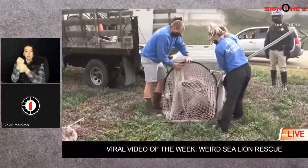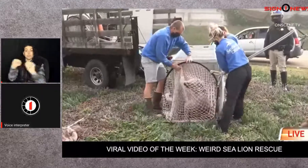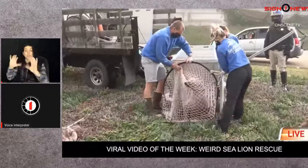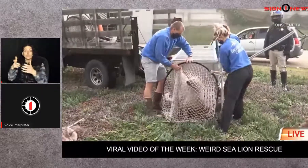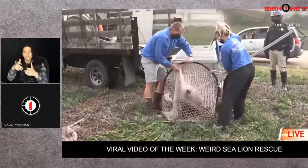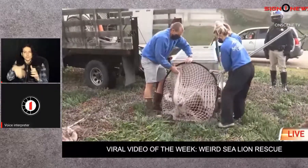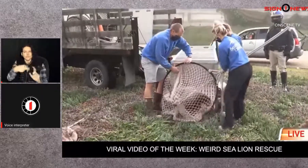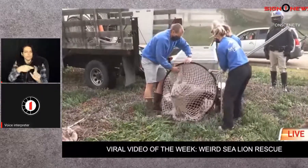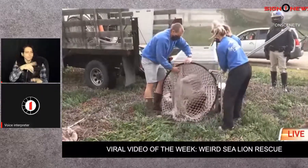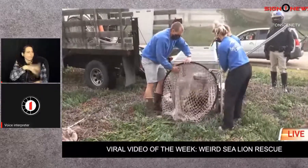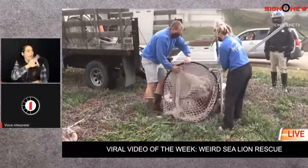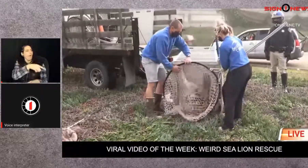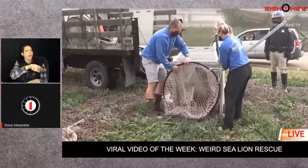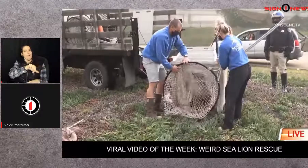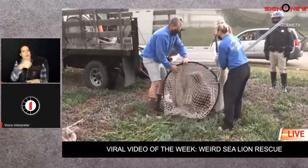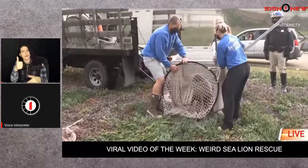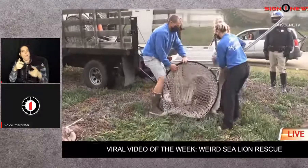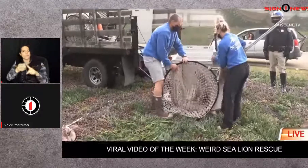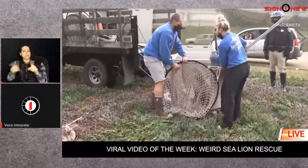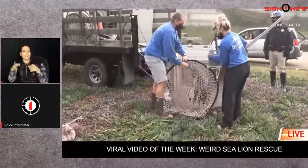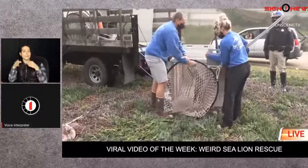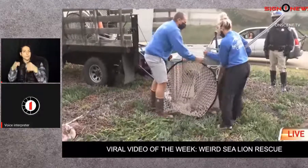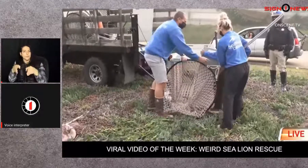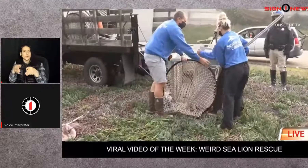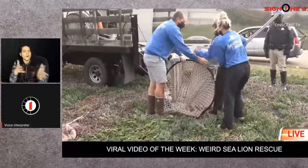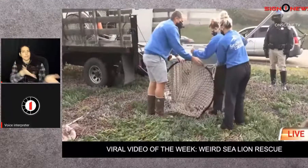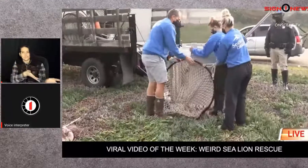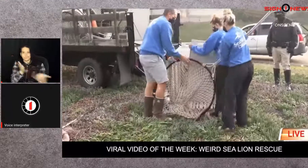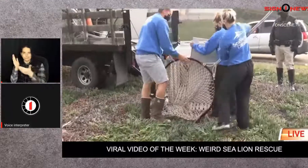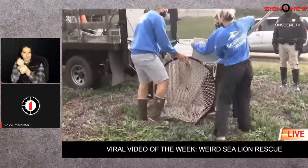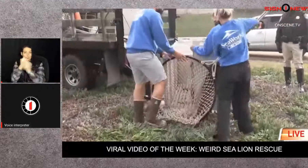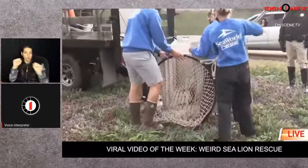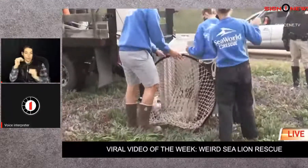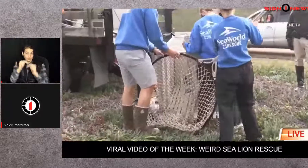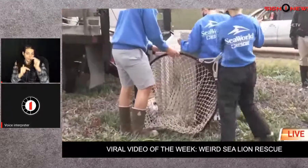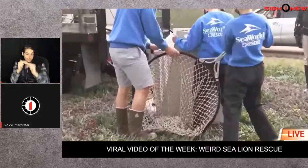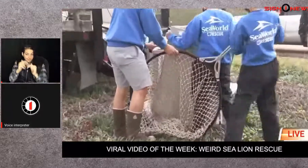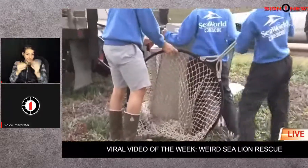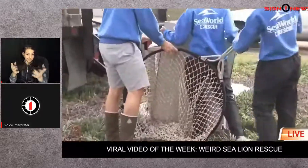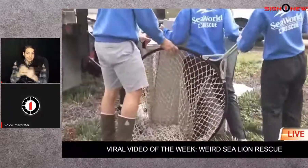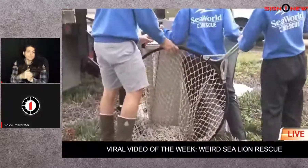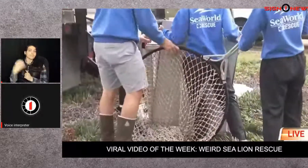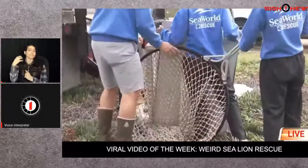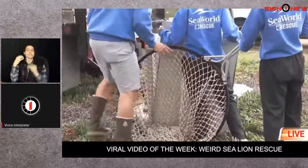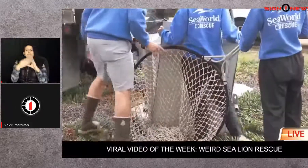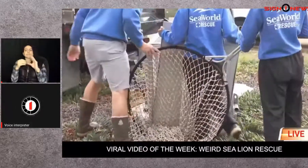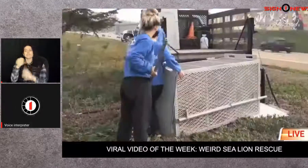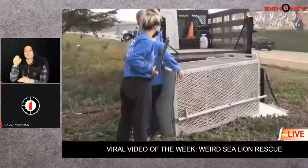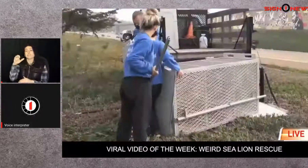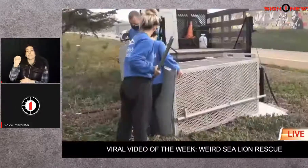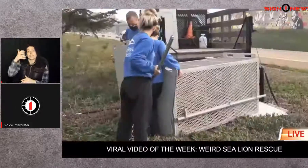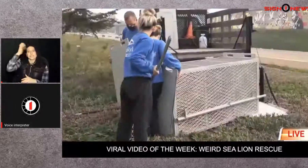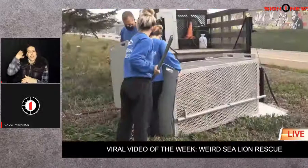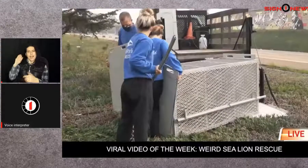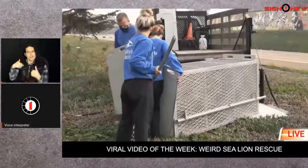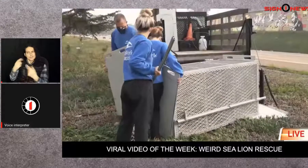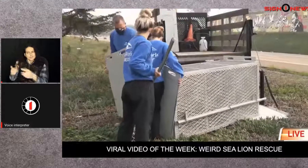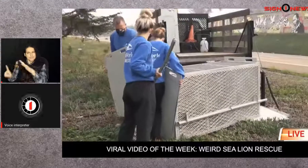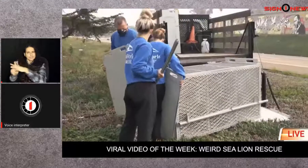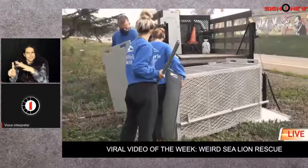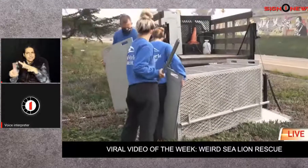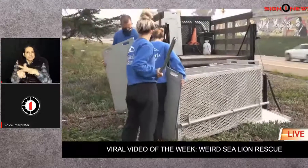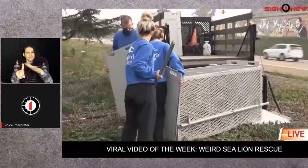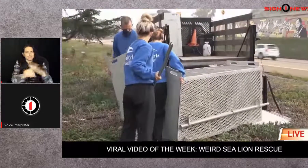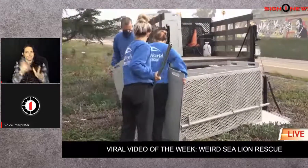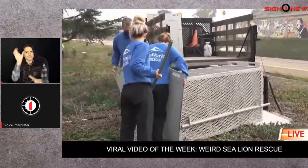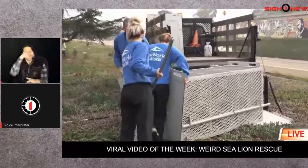In early November, the same animal was rescued from a different road and taken to a rescue facility.